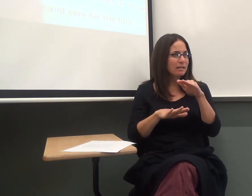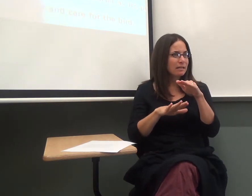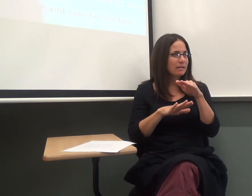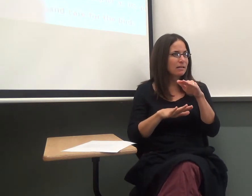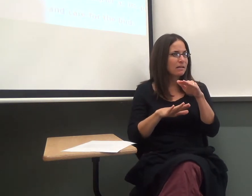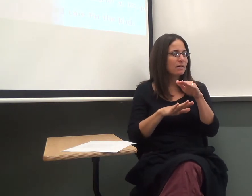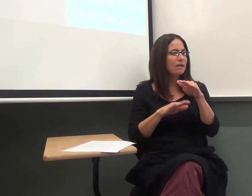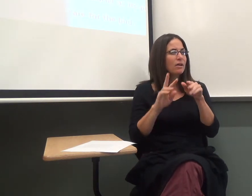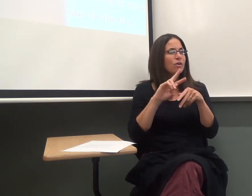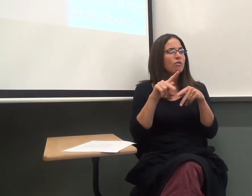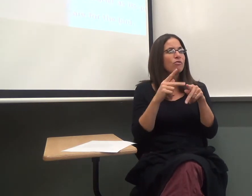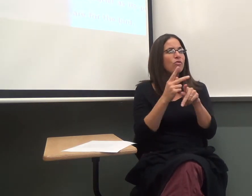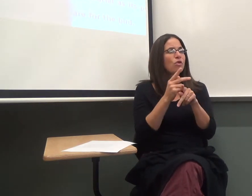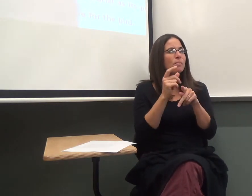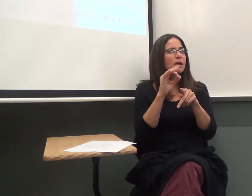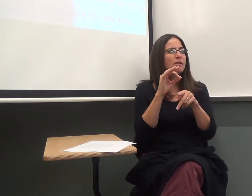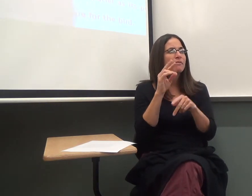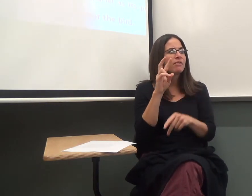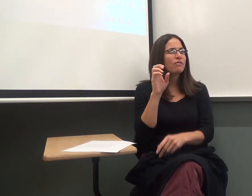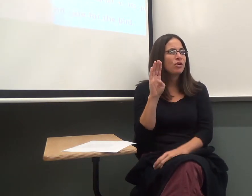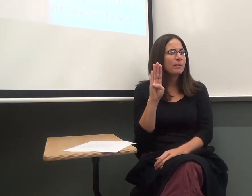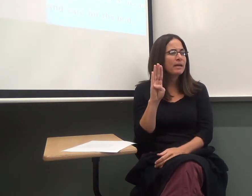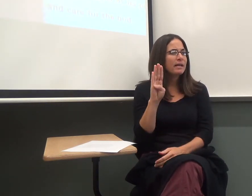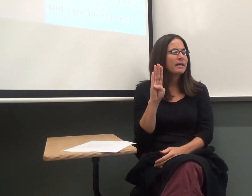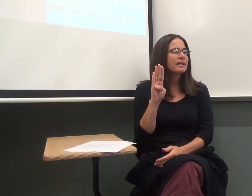of a verb. You've heard this in class before with